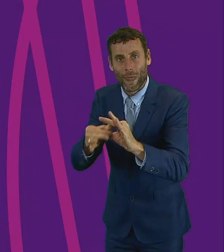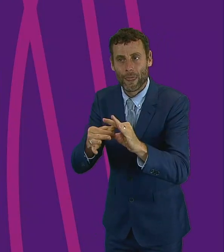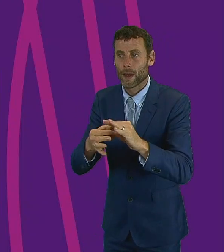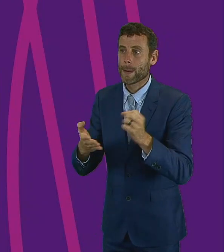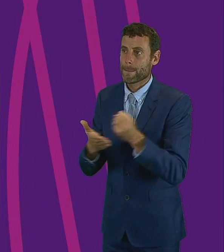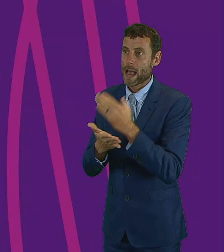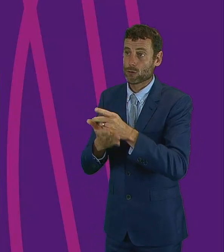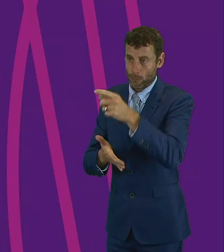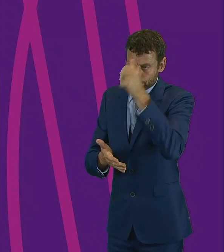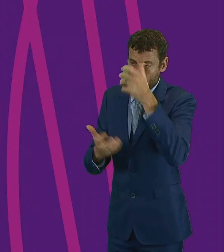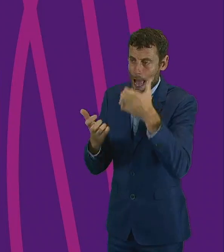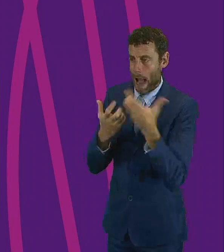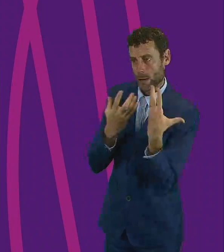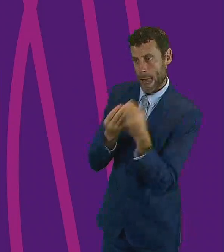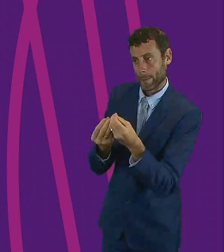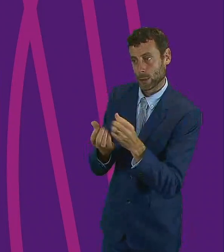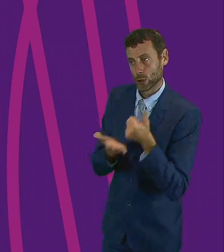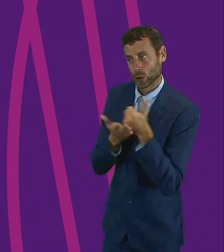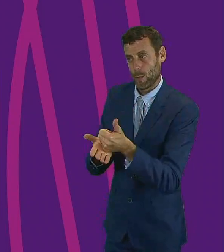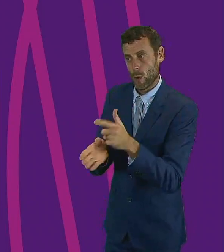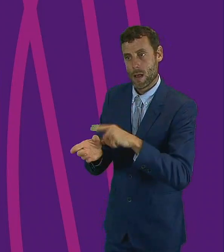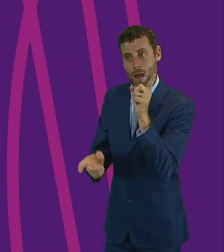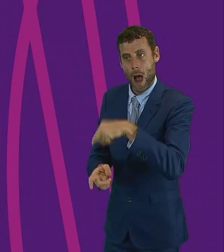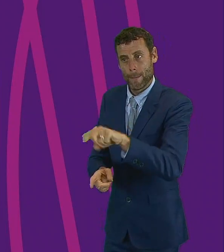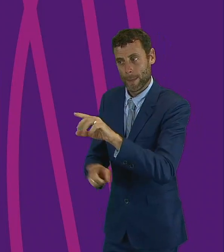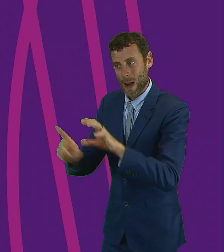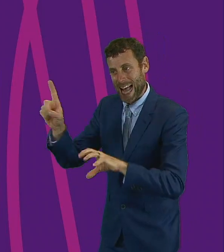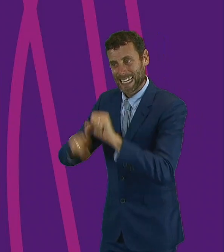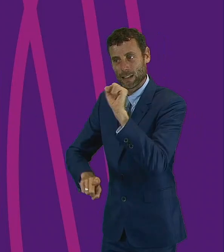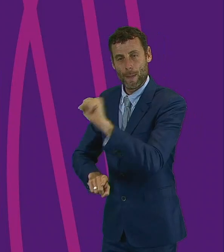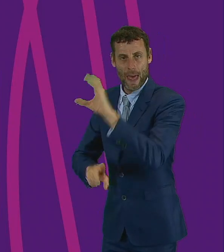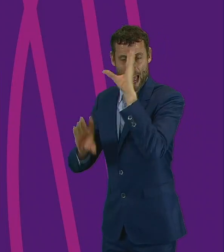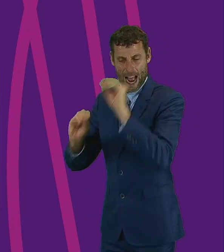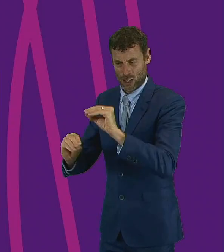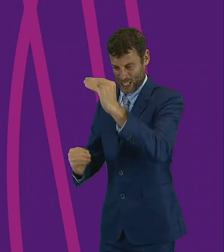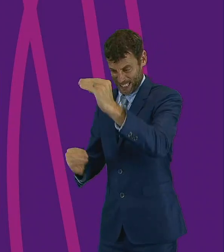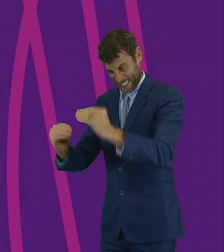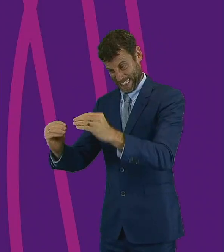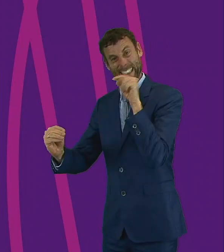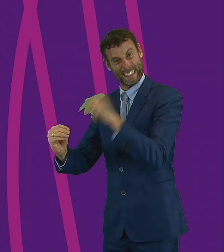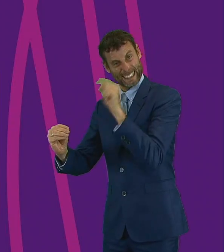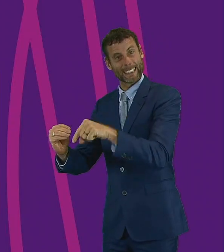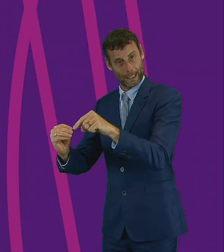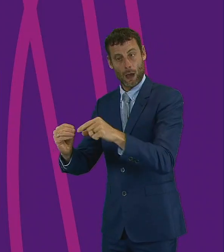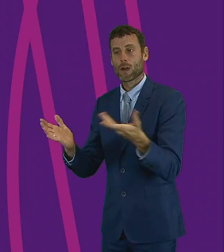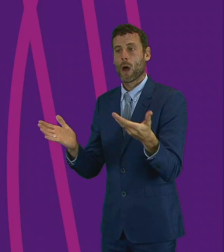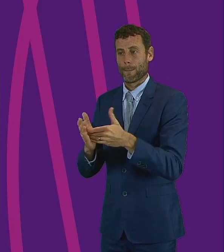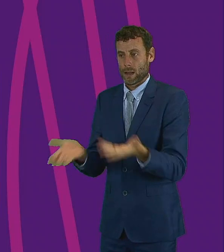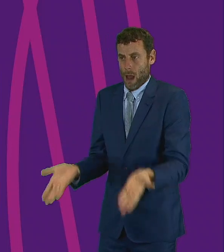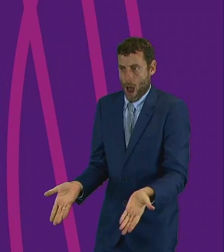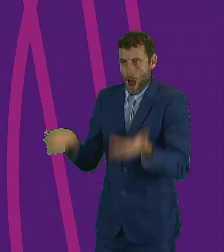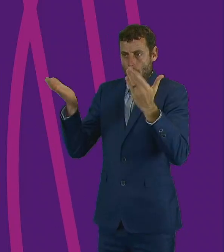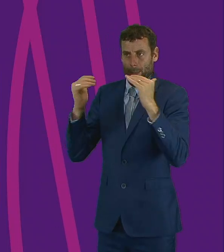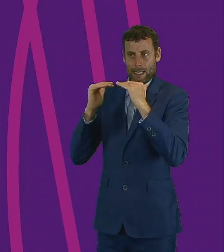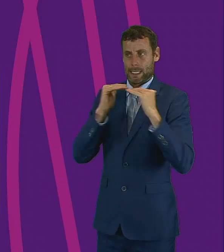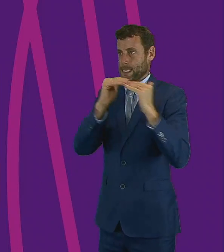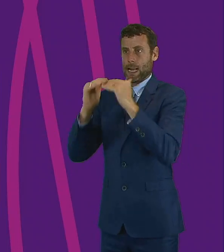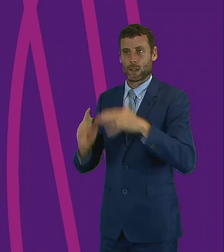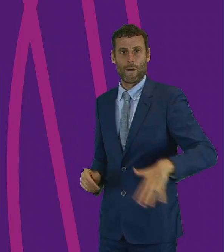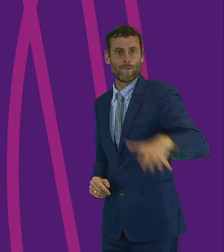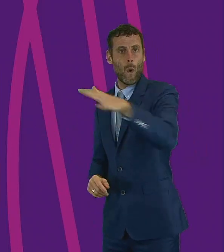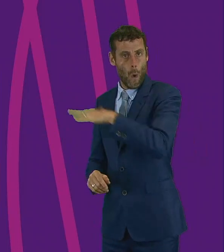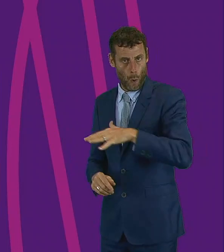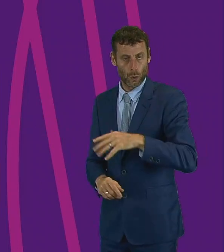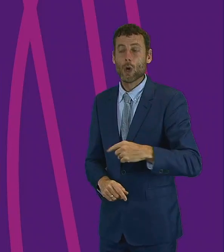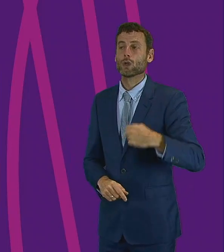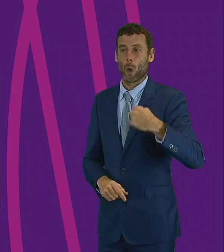people are supported to catch up their education, but this crucial work to close the attainment gap and raise standards for all continues. And we will